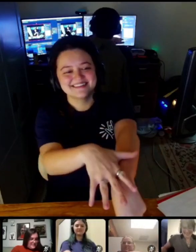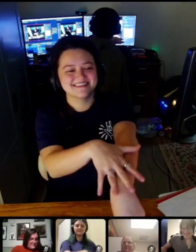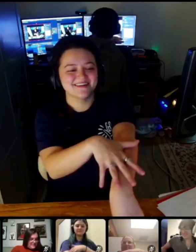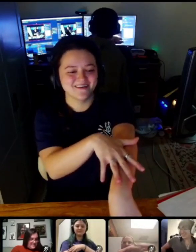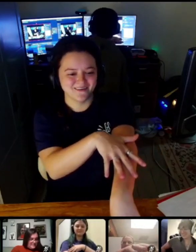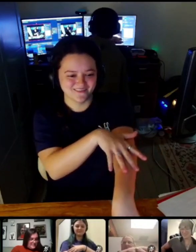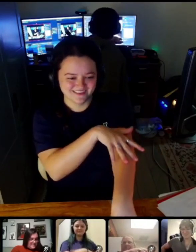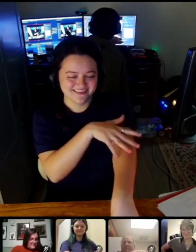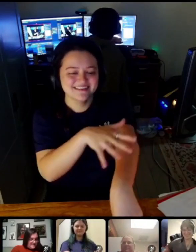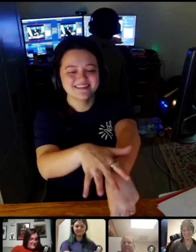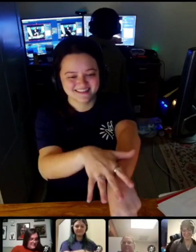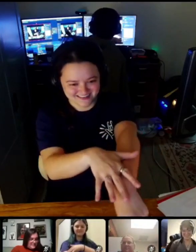Slow.